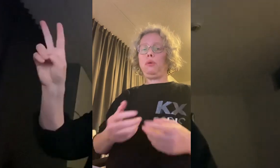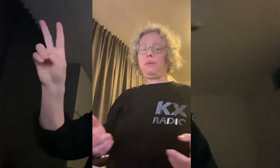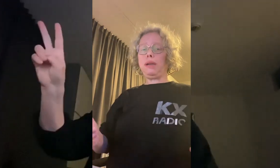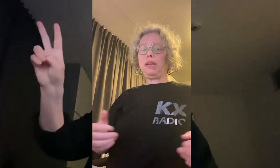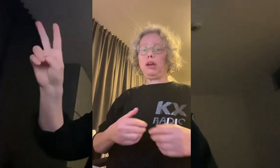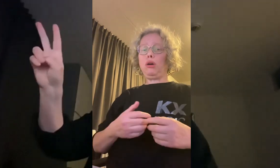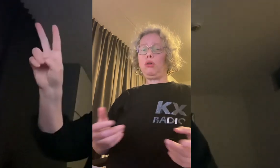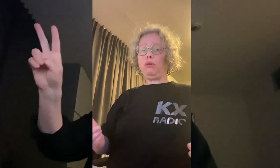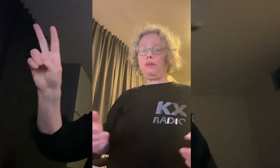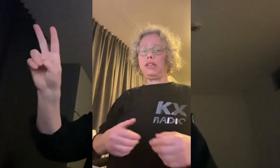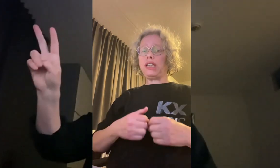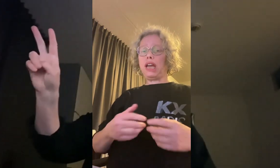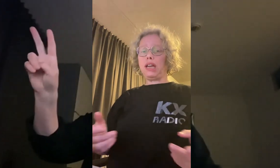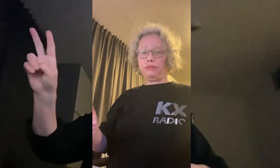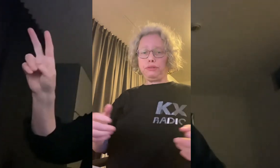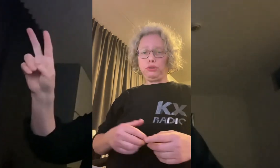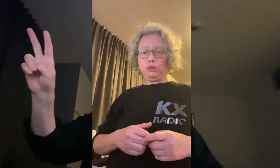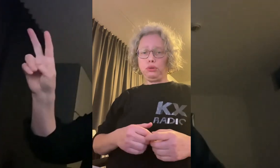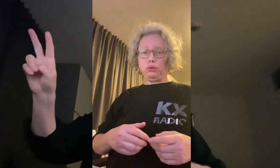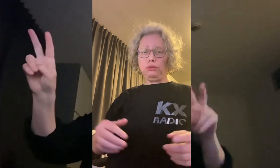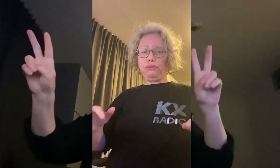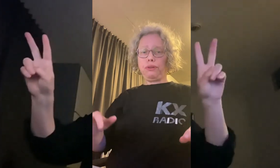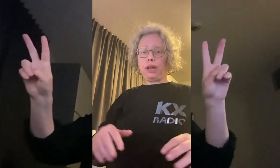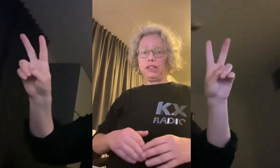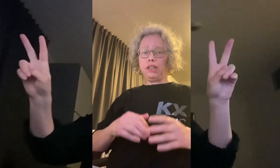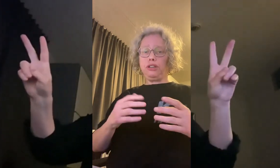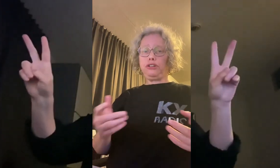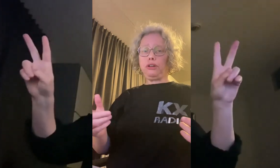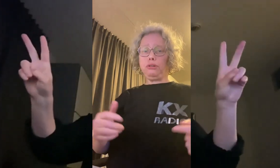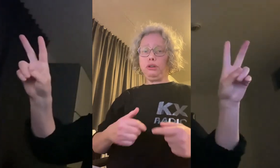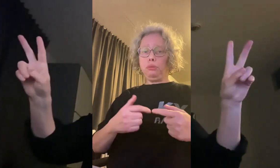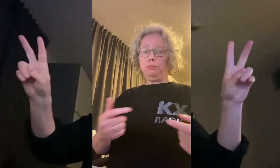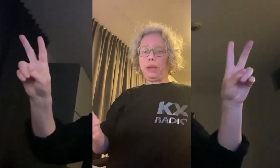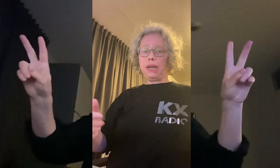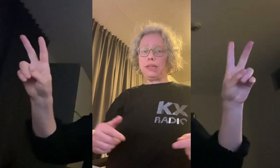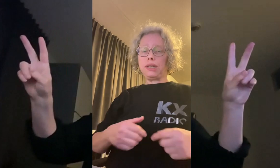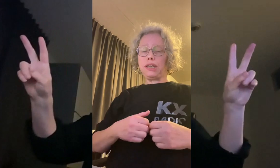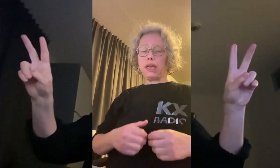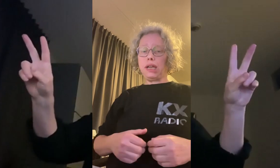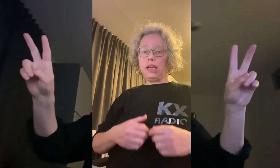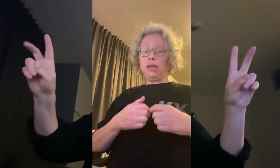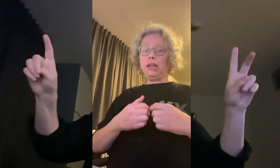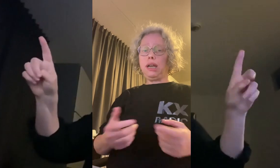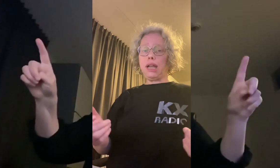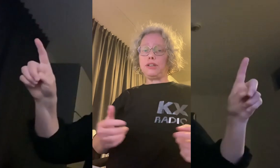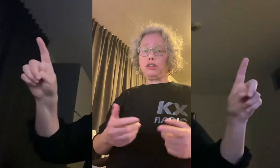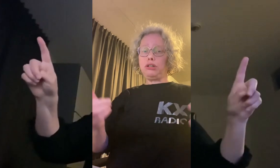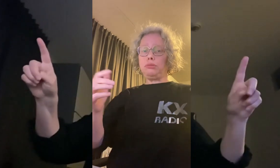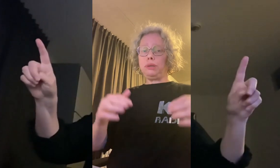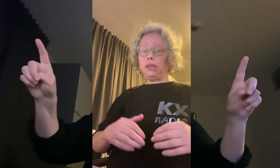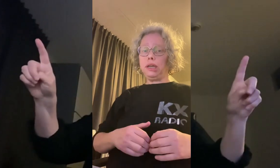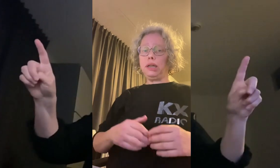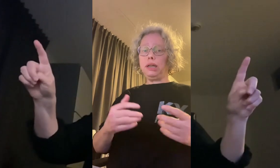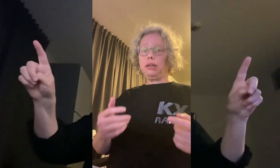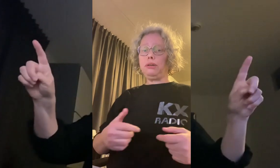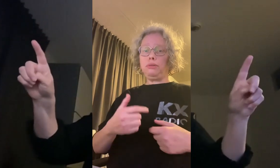Women always have to fight, so you better say, let her be,